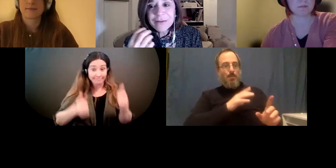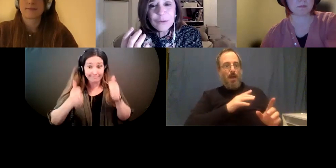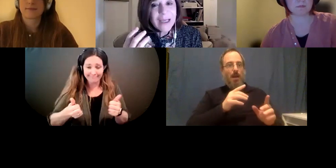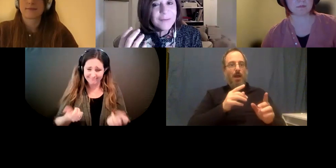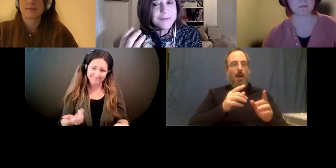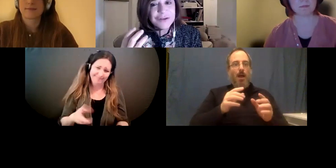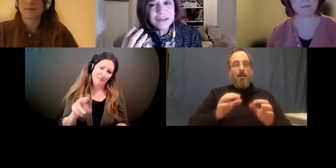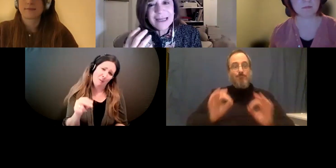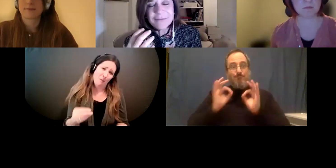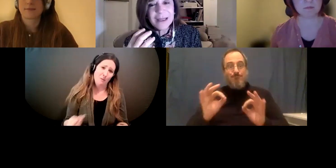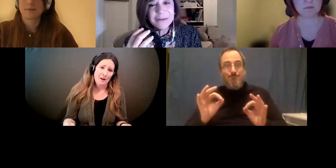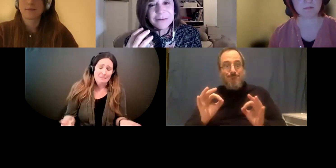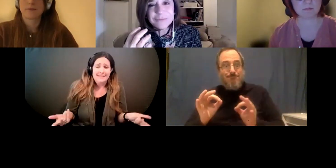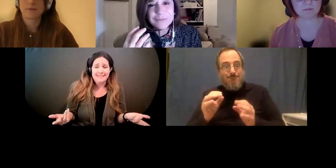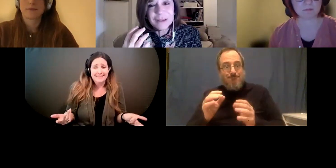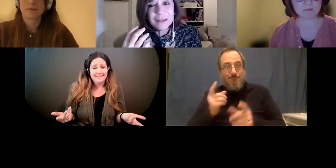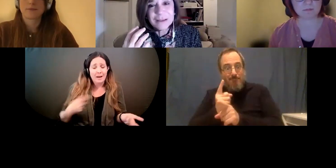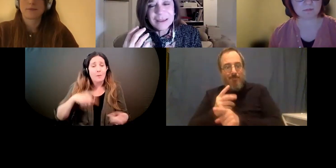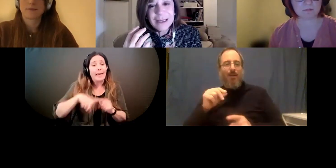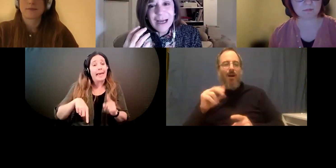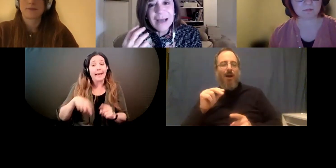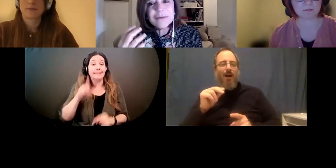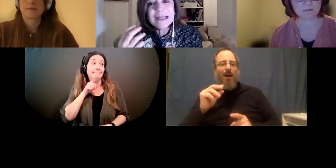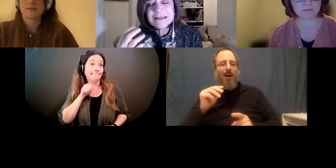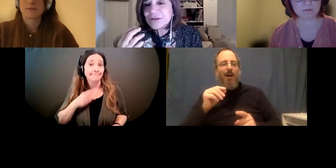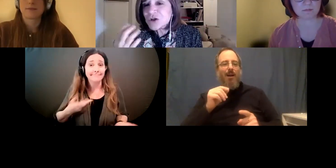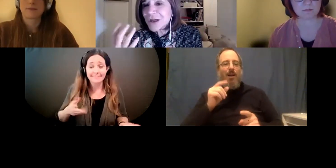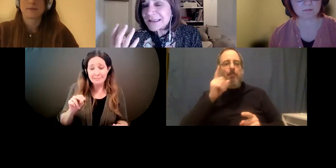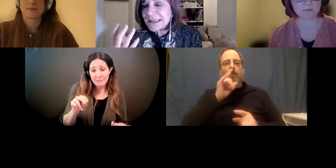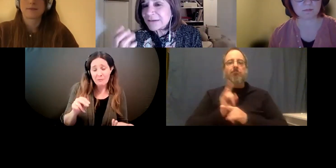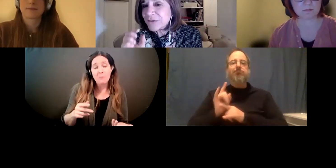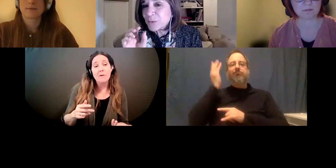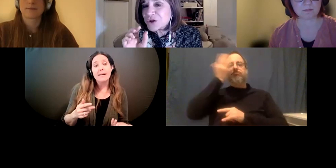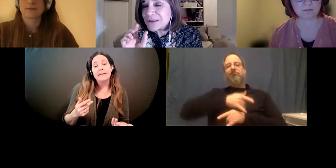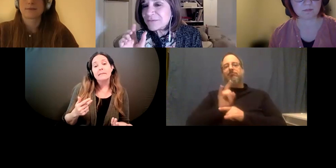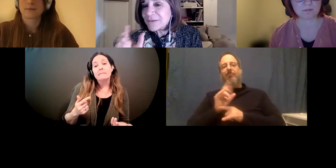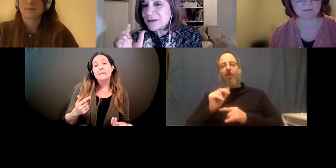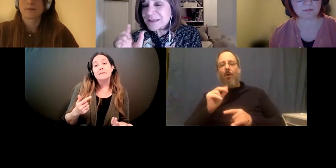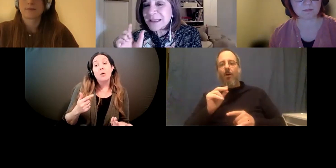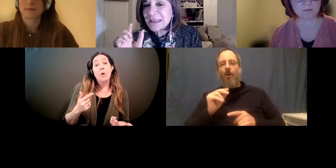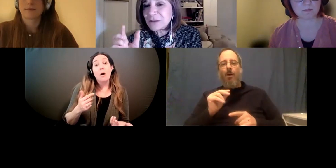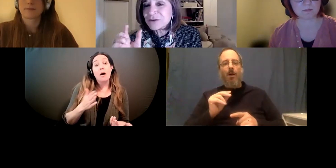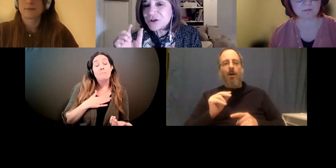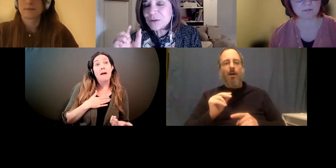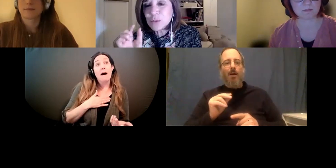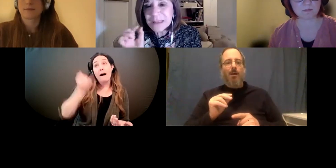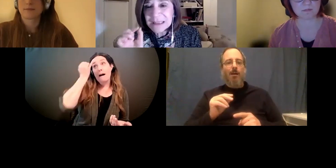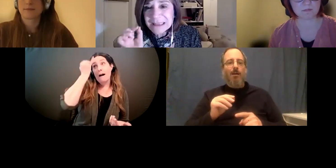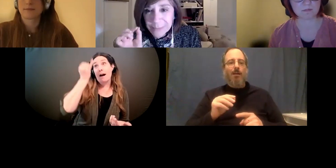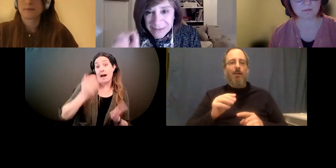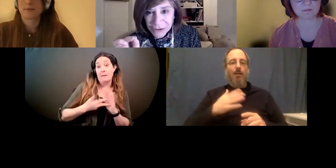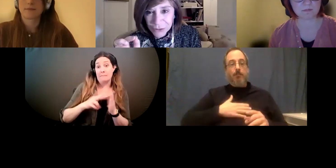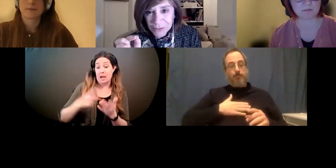you know, I think we have to just have a kind of, I was not suggesting that we should develop a technology that will